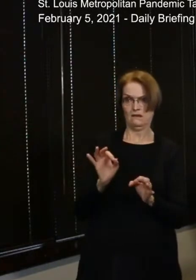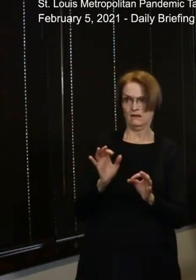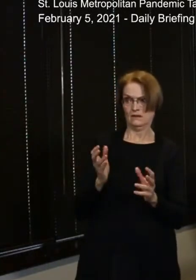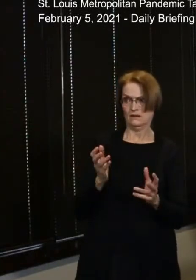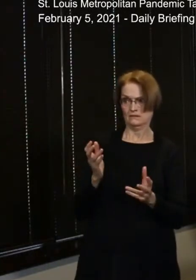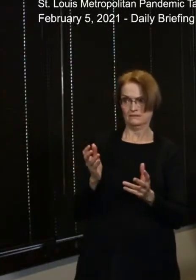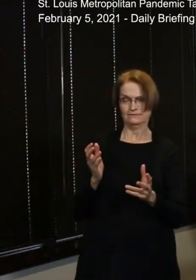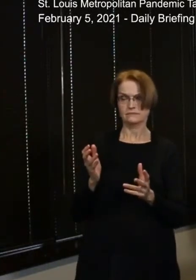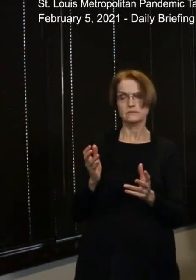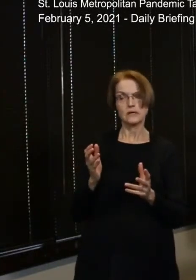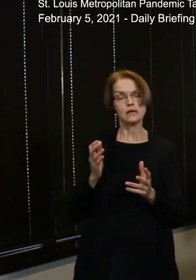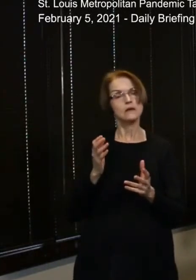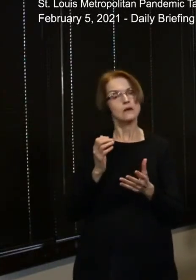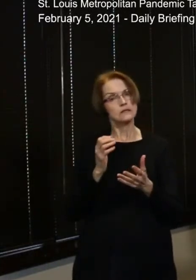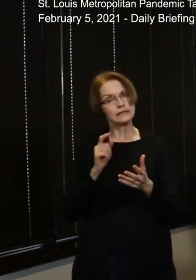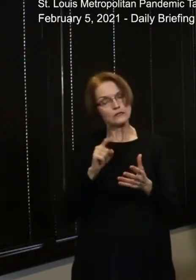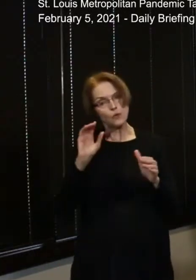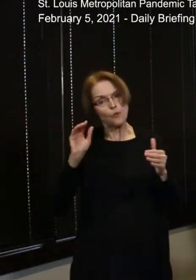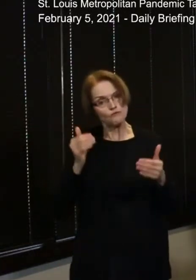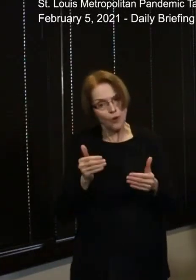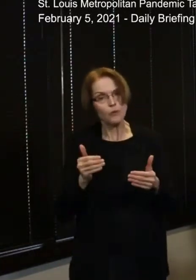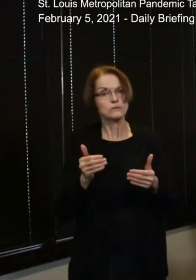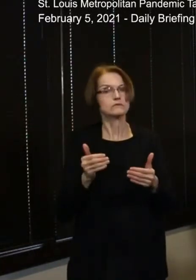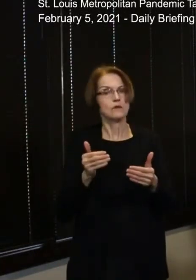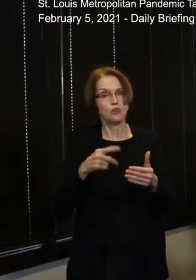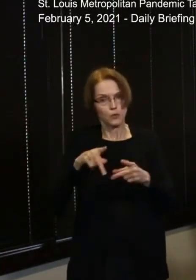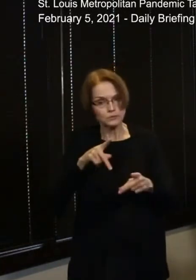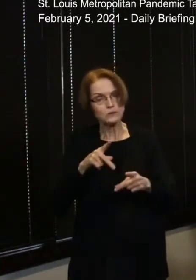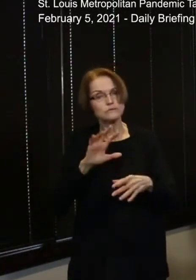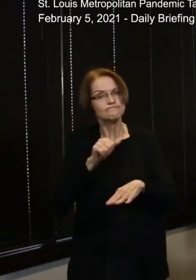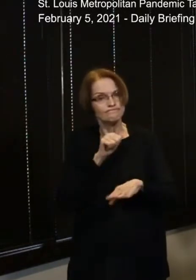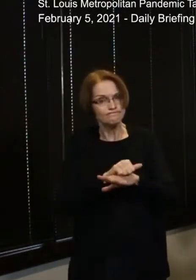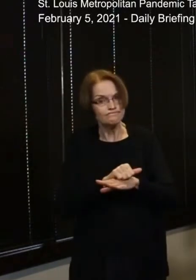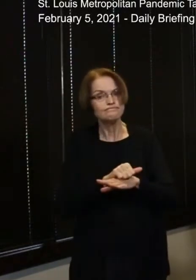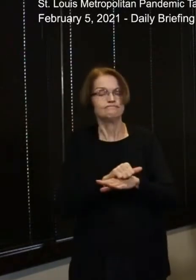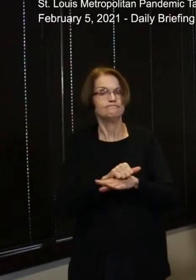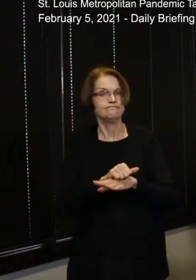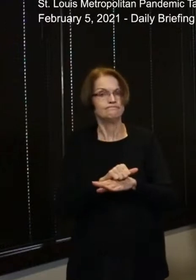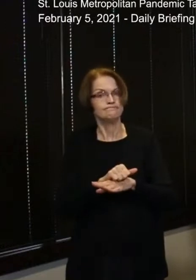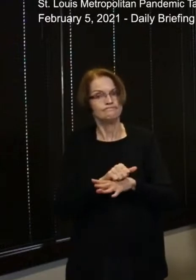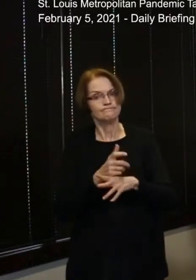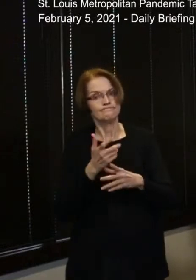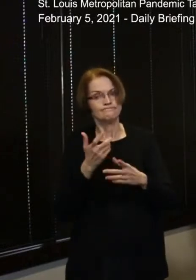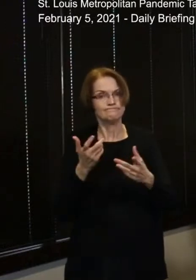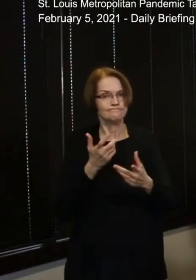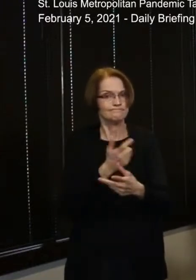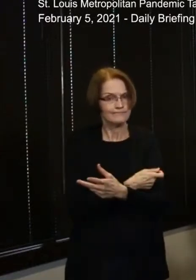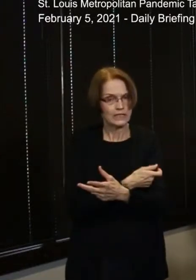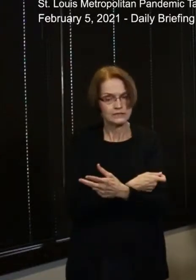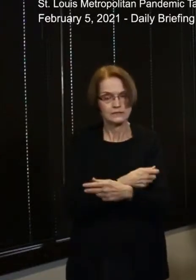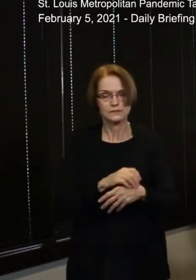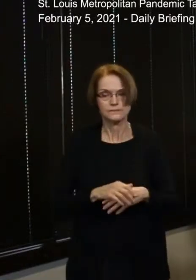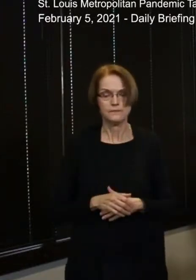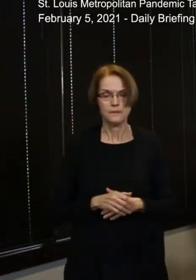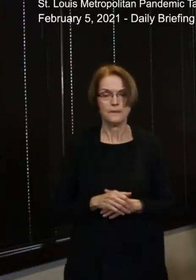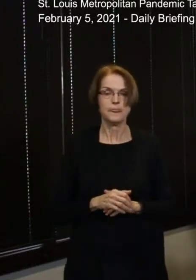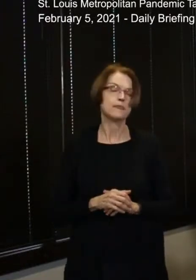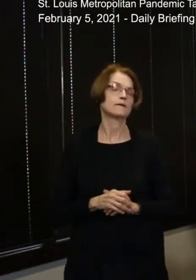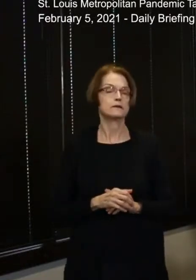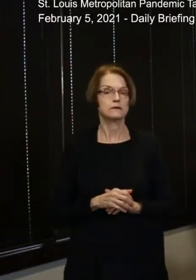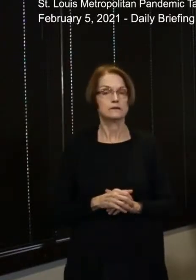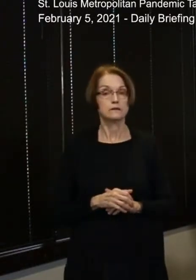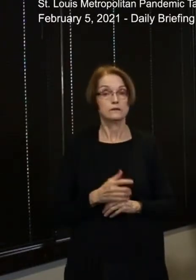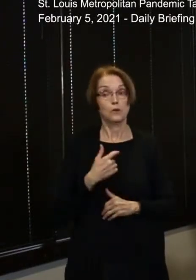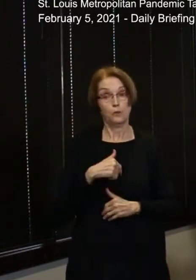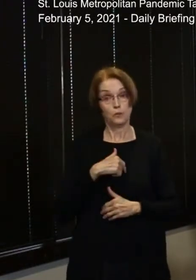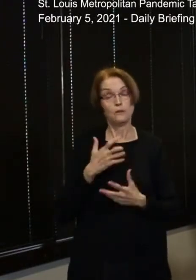which is vaccinating the scheduled public or scheduled patients. And as I spoke about before, we want to